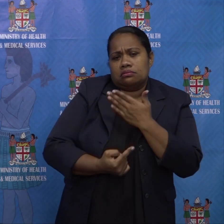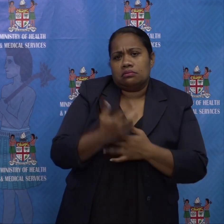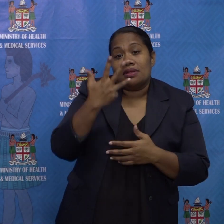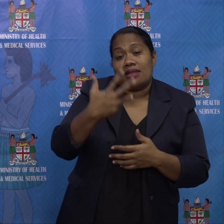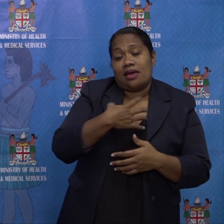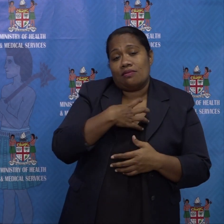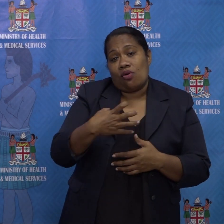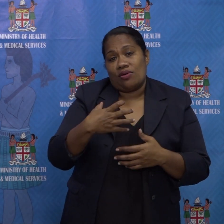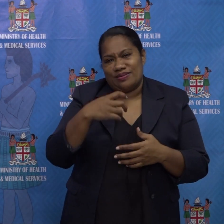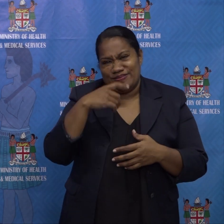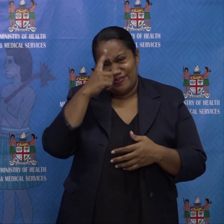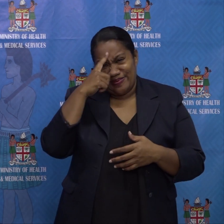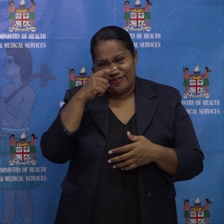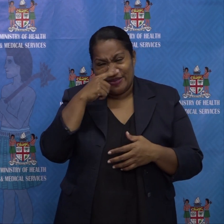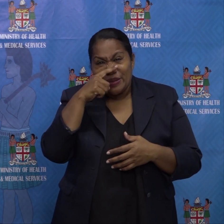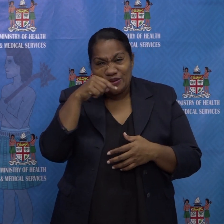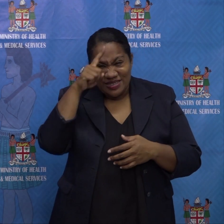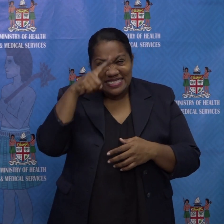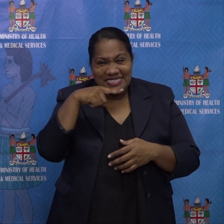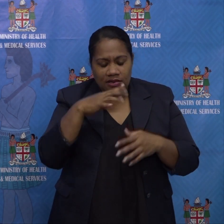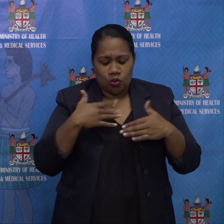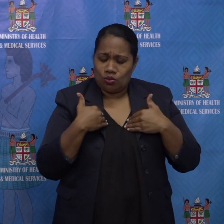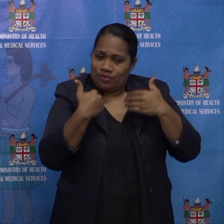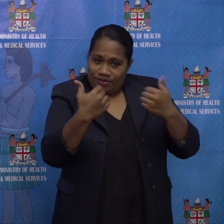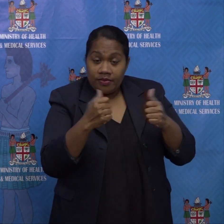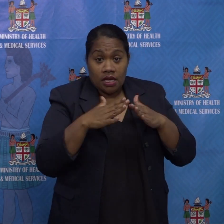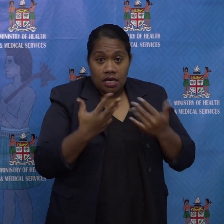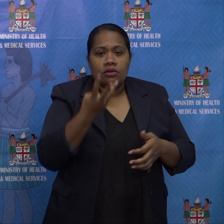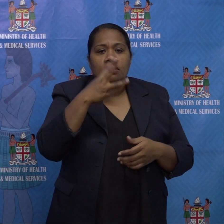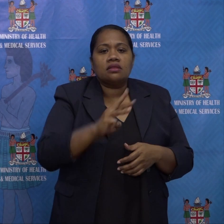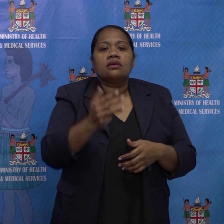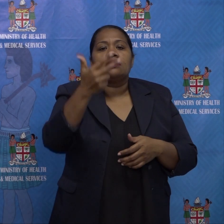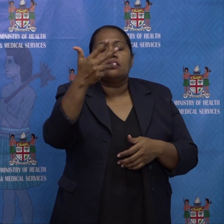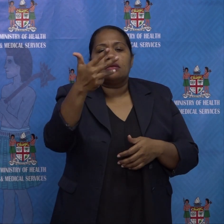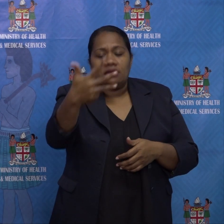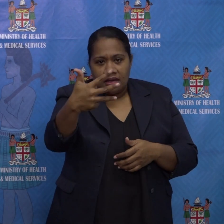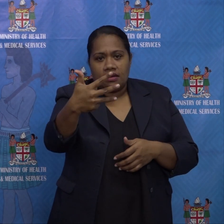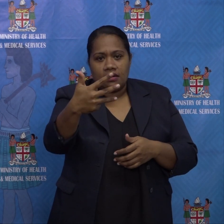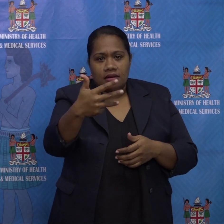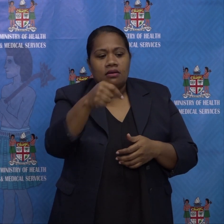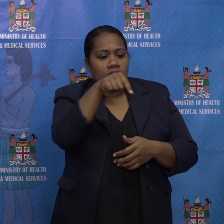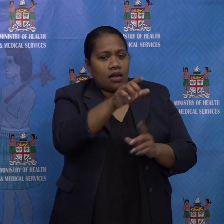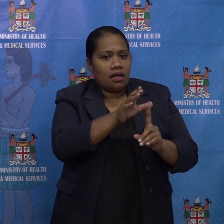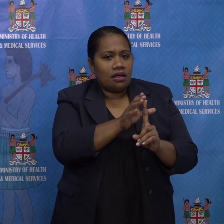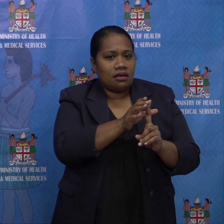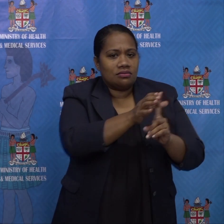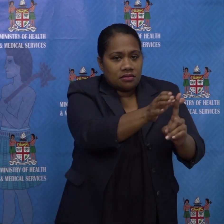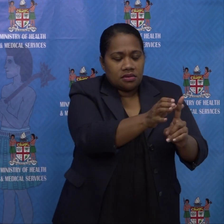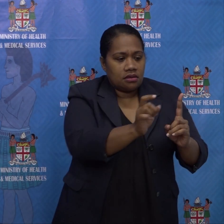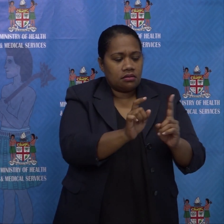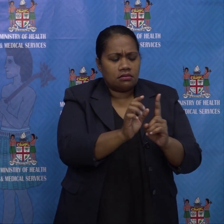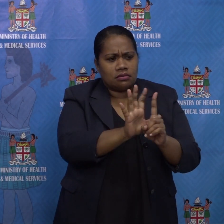from COVID-19. So now there are 39 active cases in isolation. 8 are border quarantine